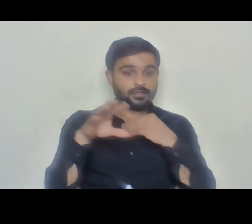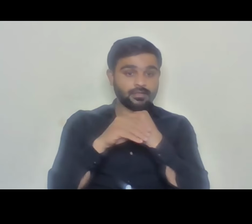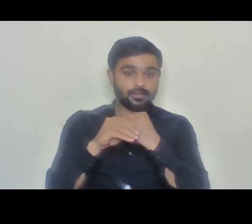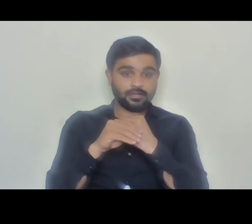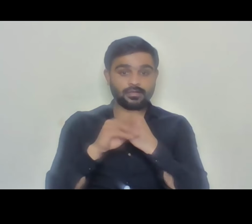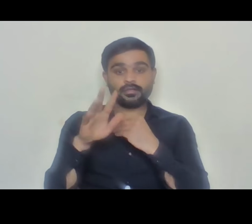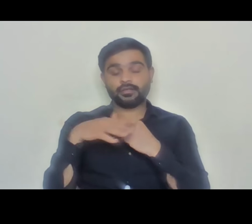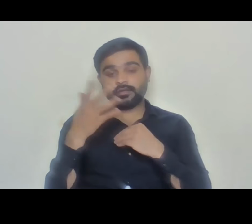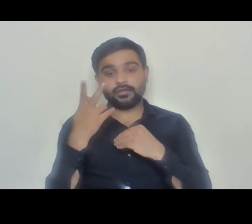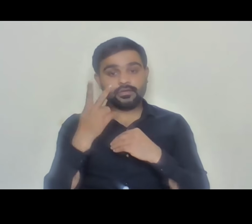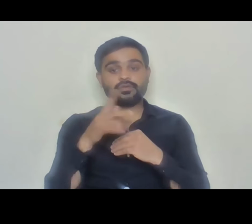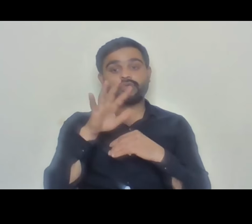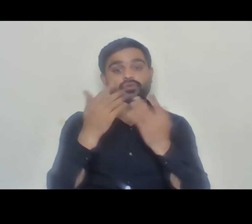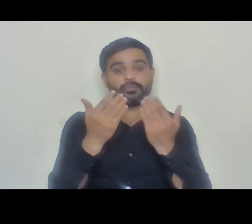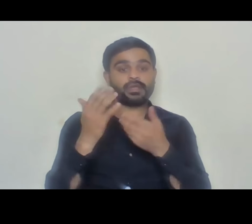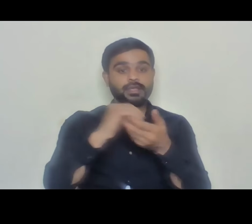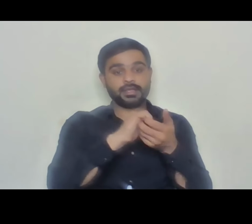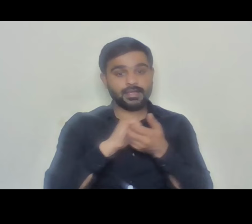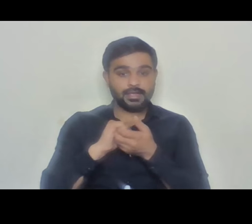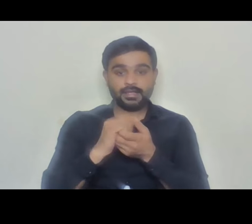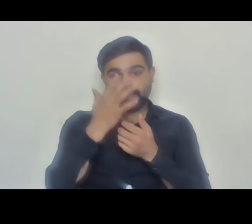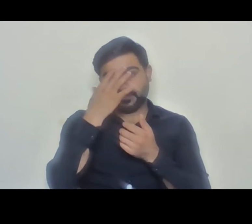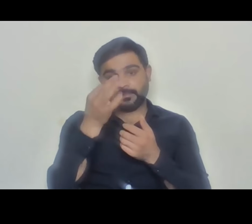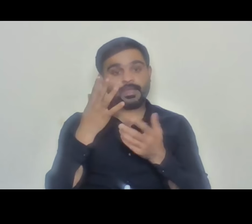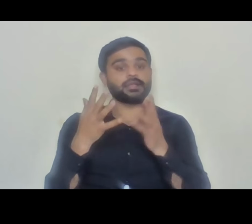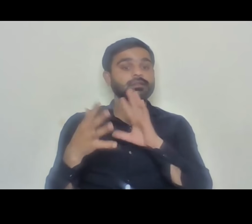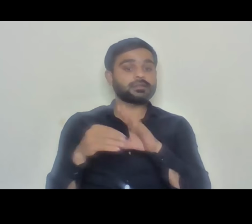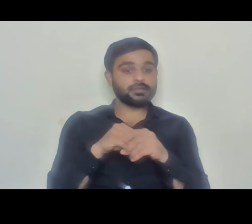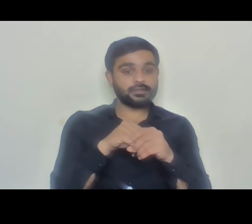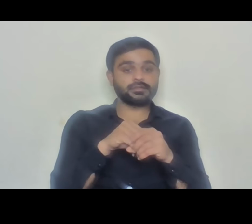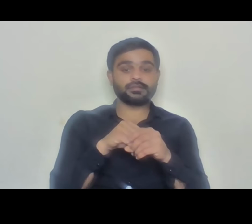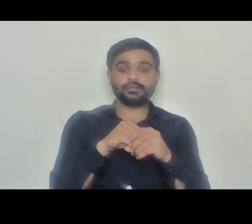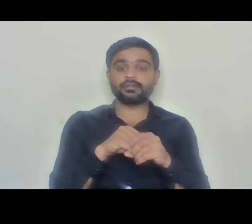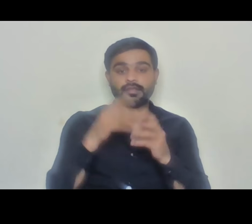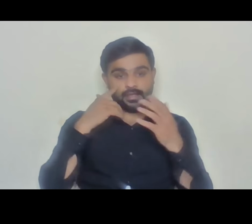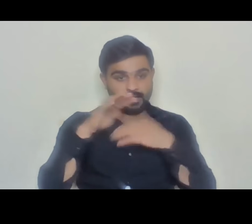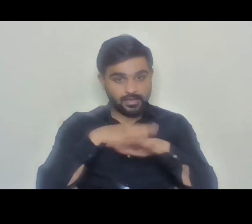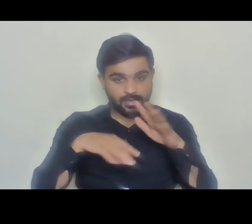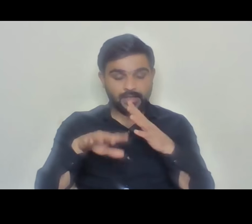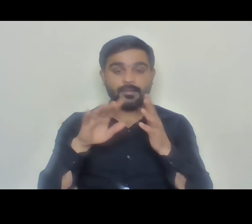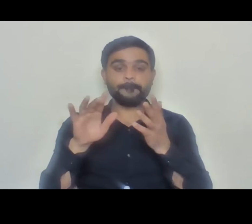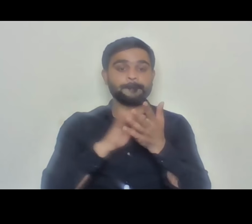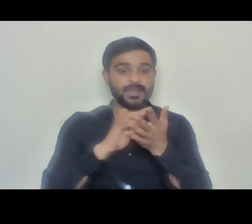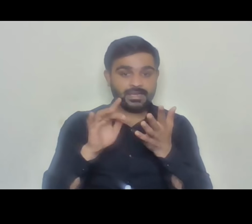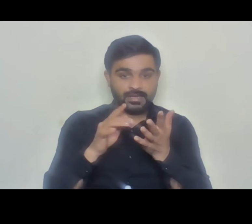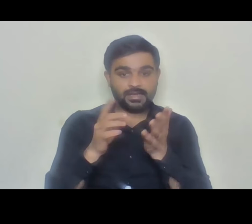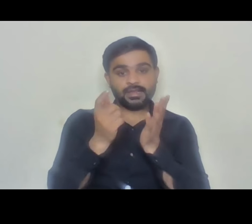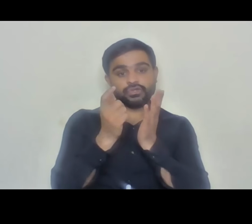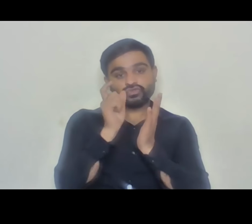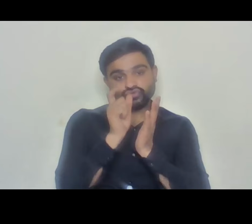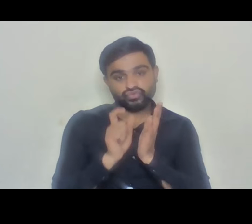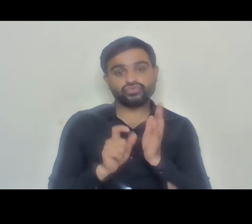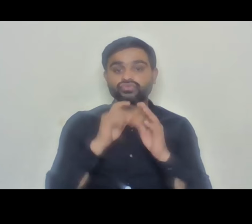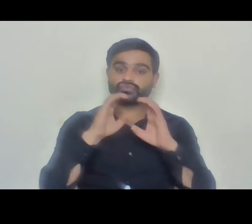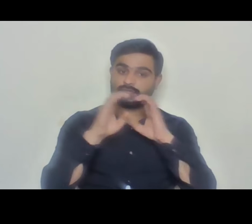and you can even engage in a Marxist lens to analyze the text or the communication that you